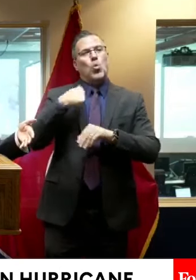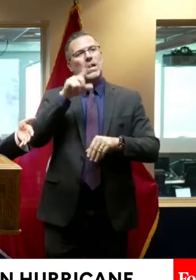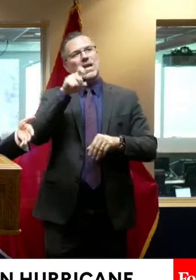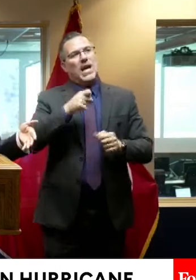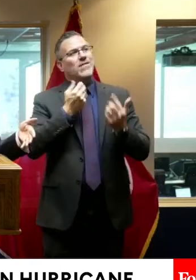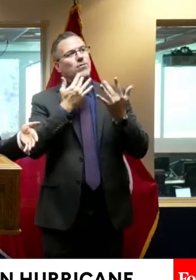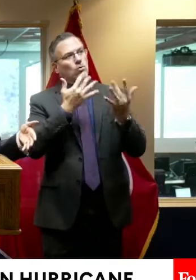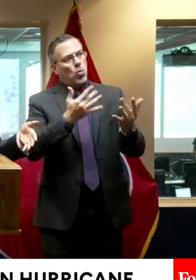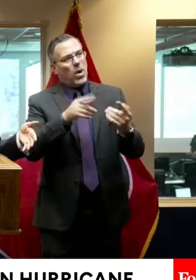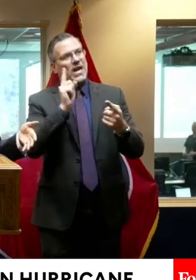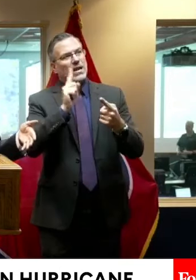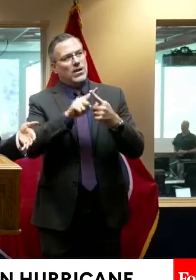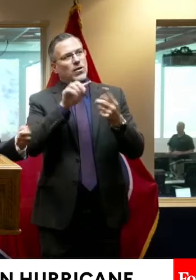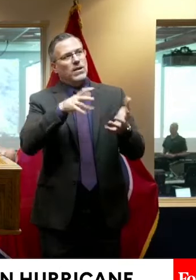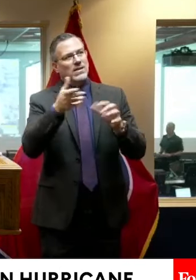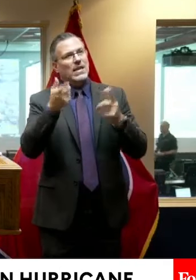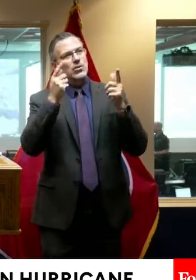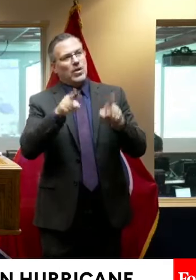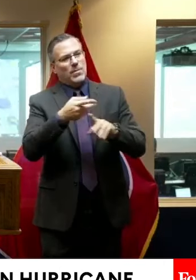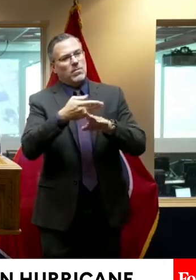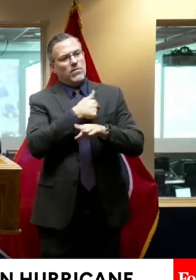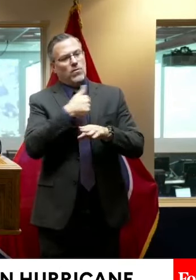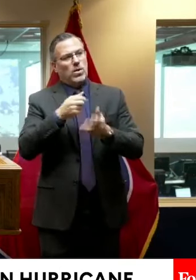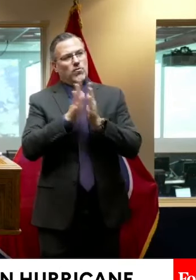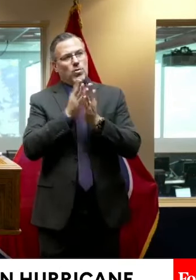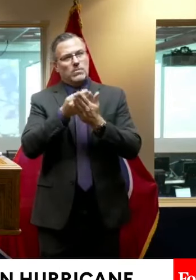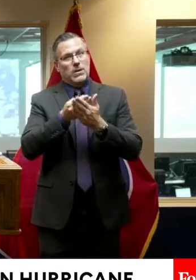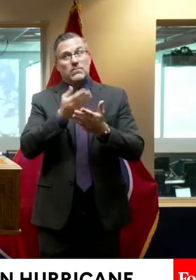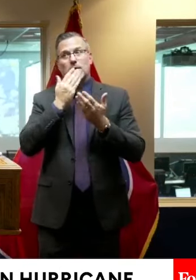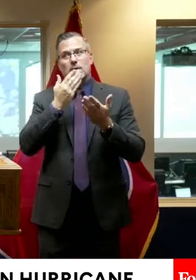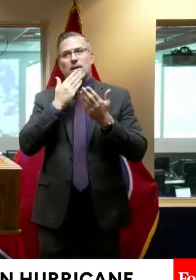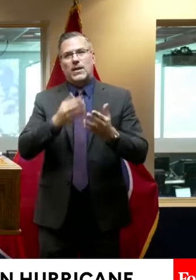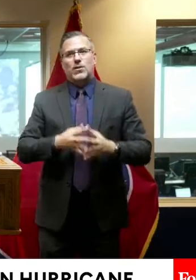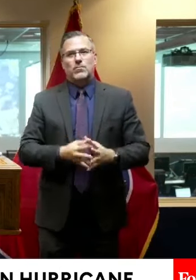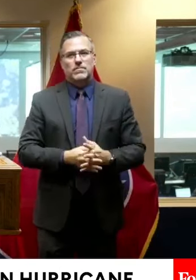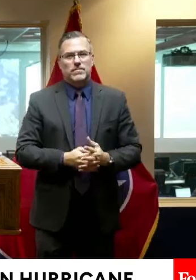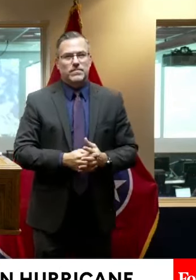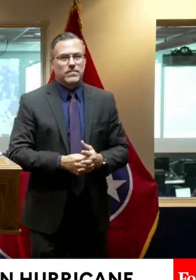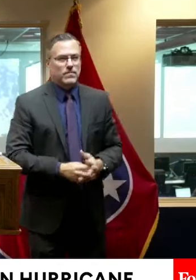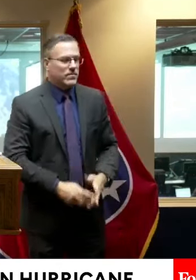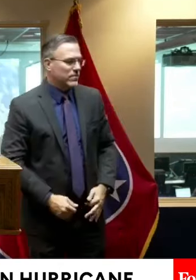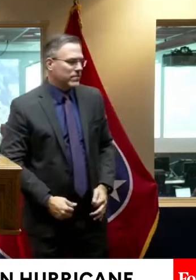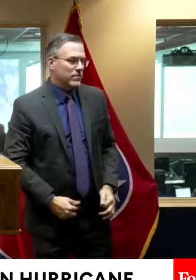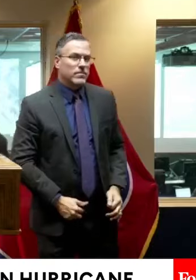disaster actually has occurred in our state before we request it. Thanks. Thank you guys for having me. Thank you.